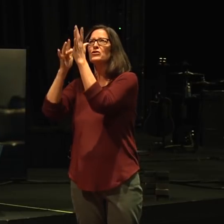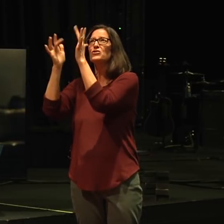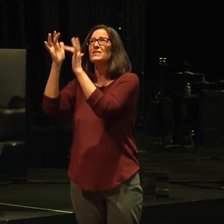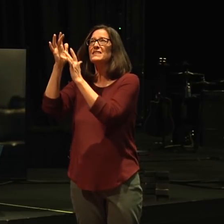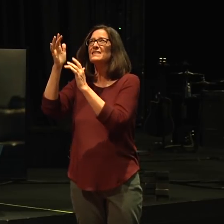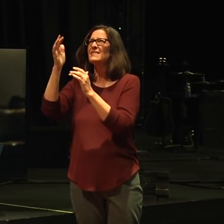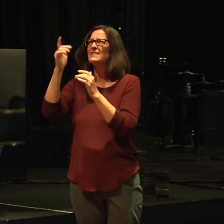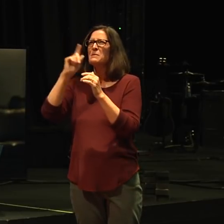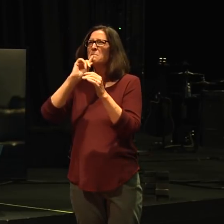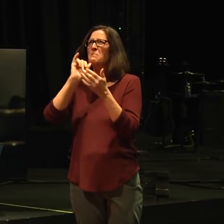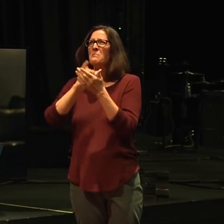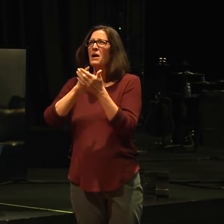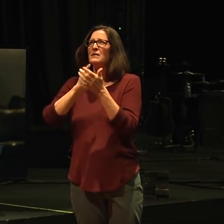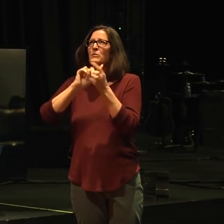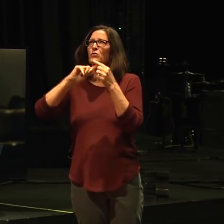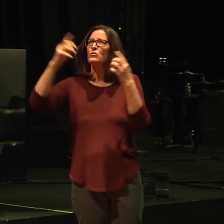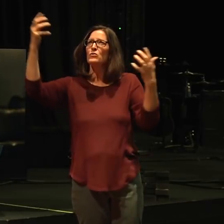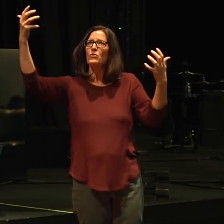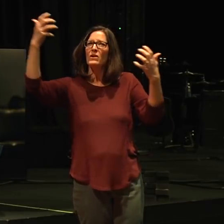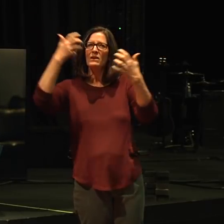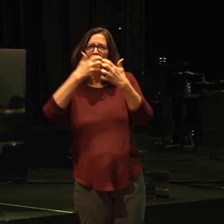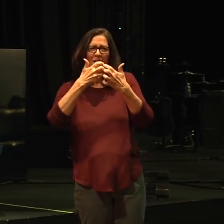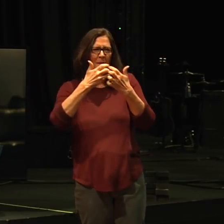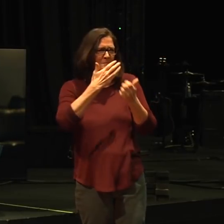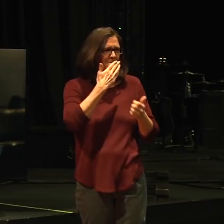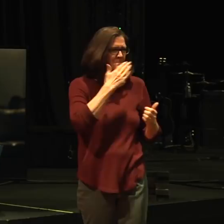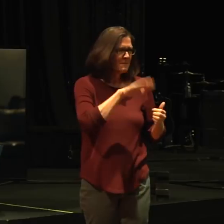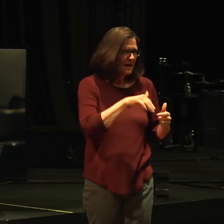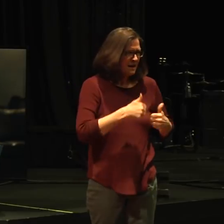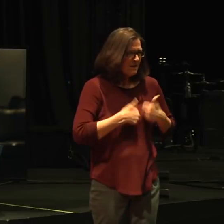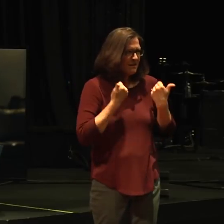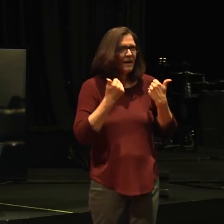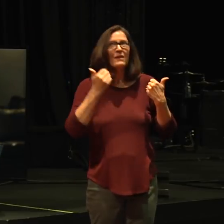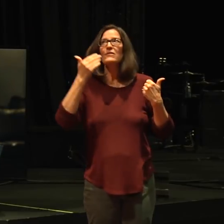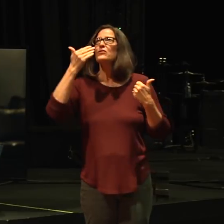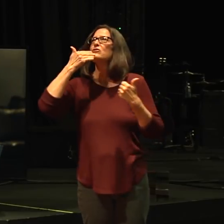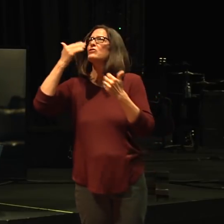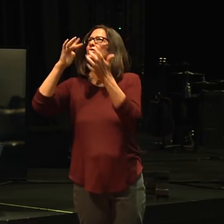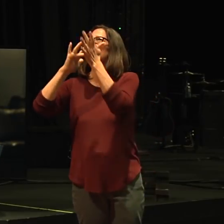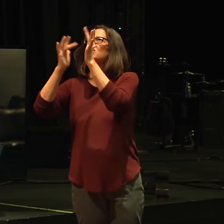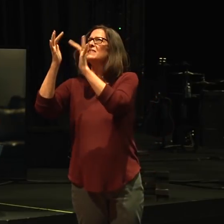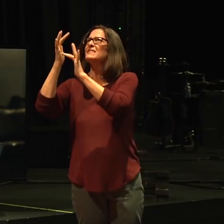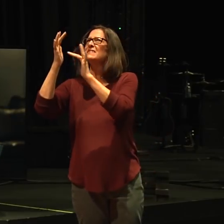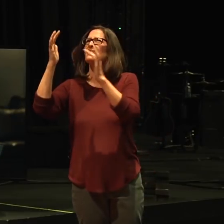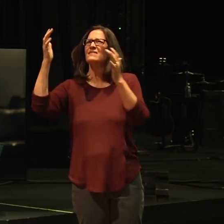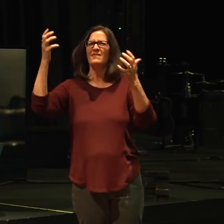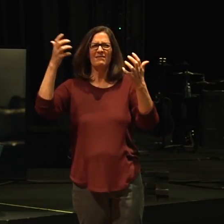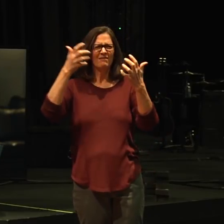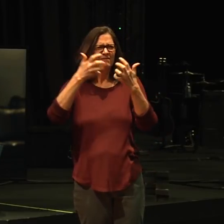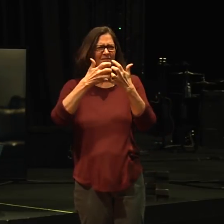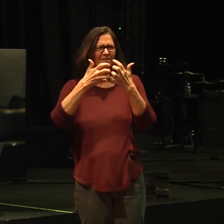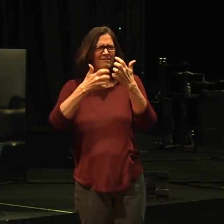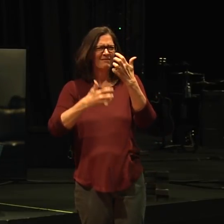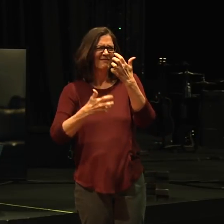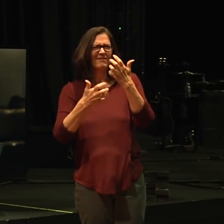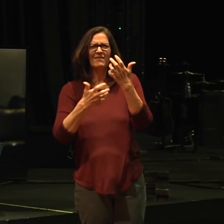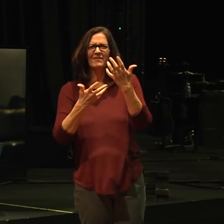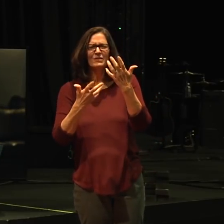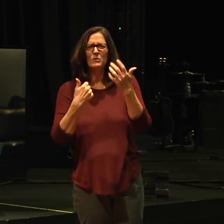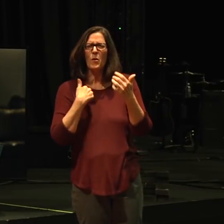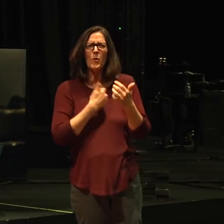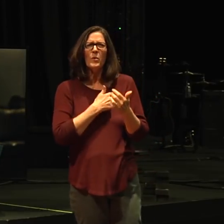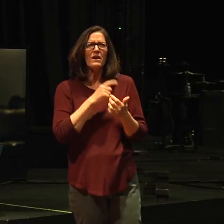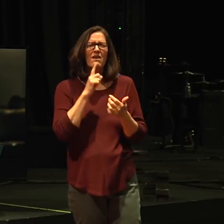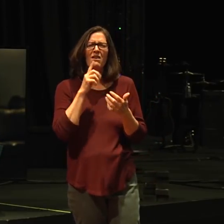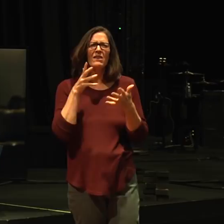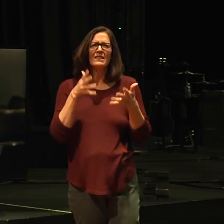the dots of a bad life with a good Jesus and have them both make sense. And so we're left with a lot of doubt